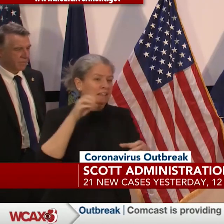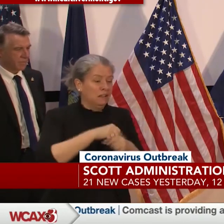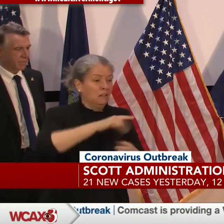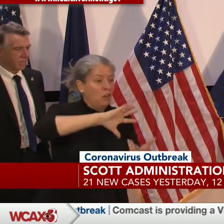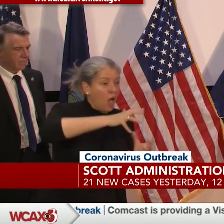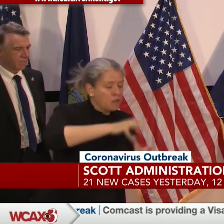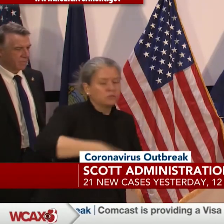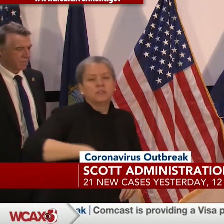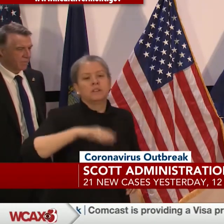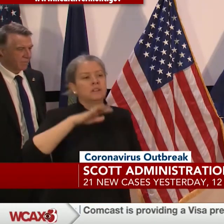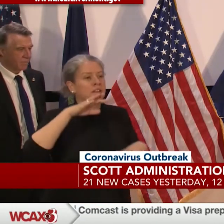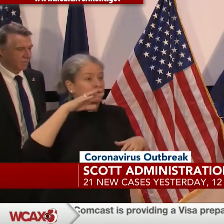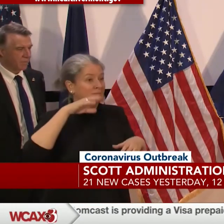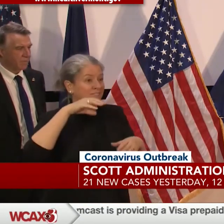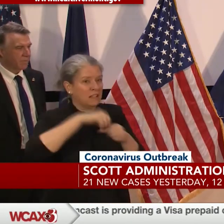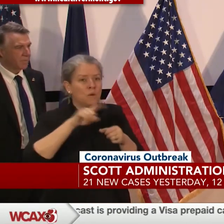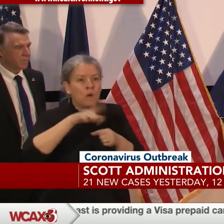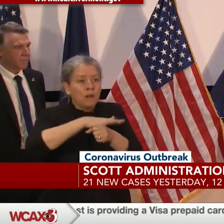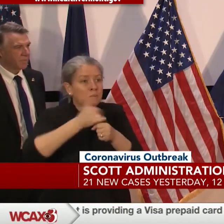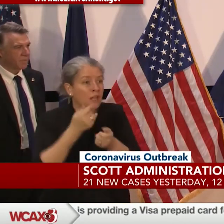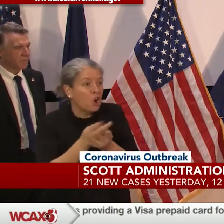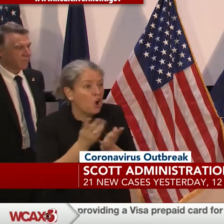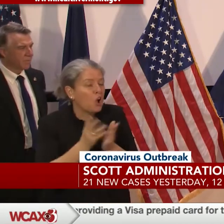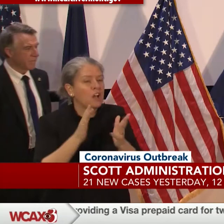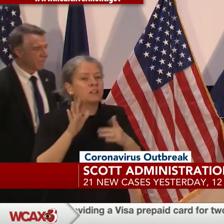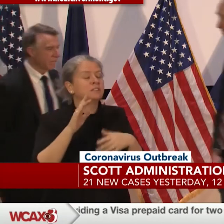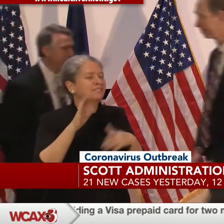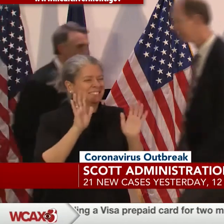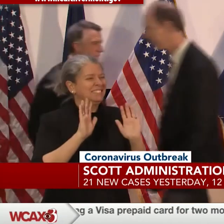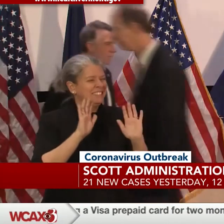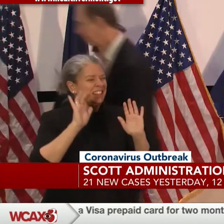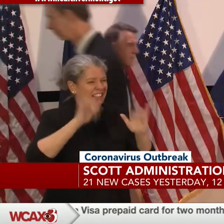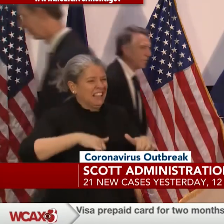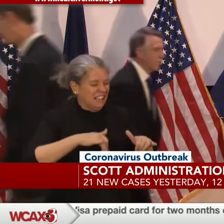building. Does that answer your question?